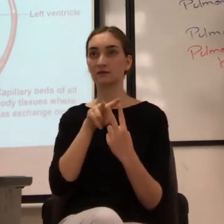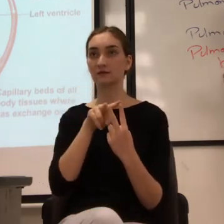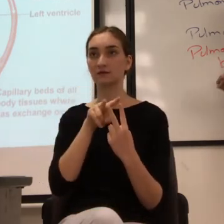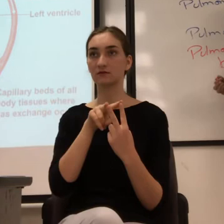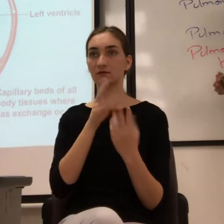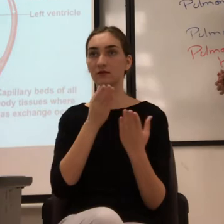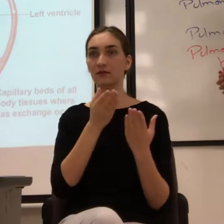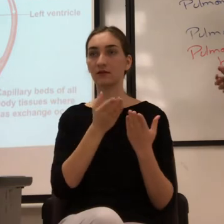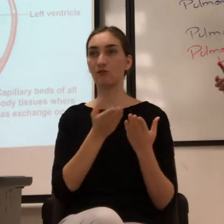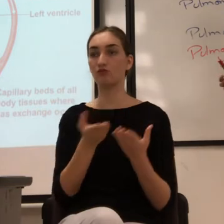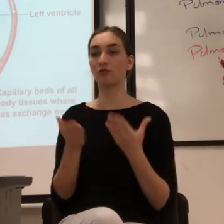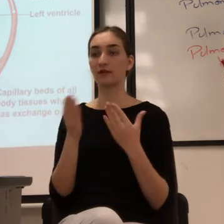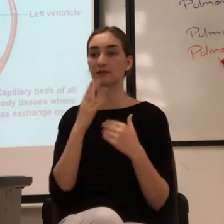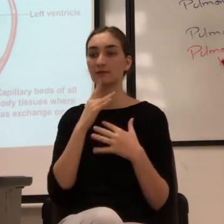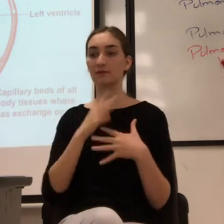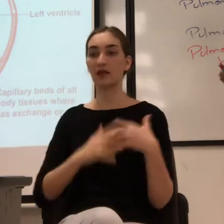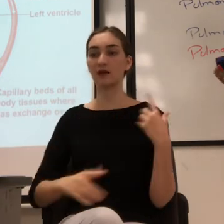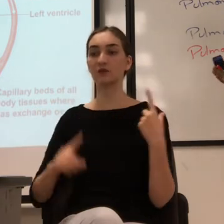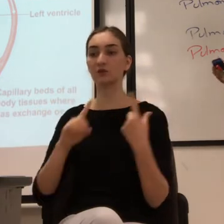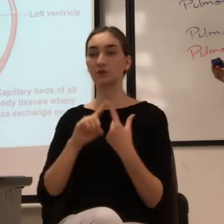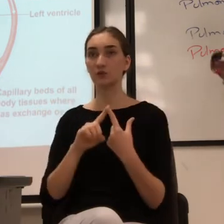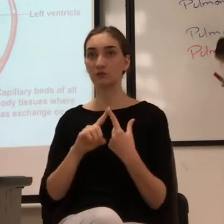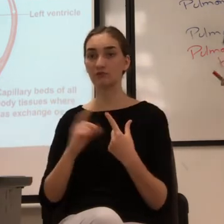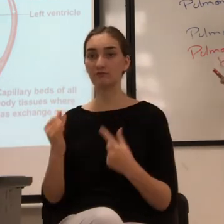that carries blood to the heart?